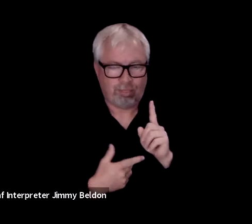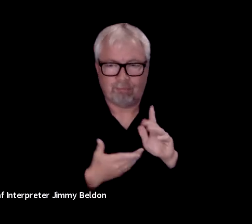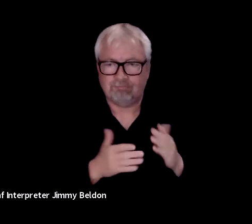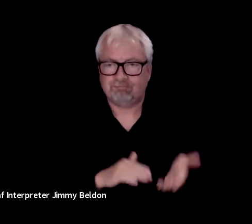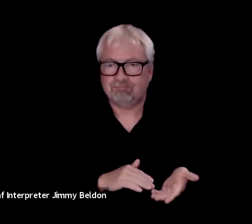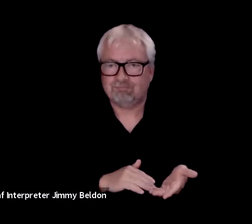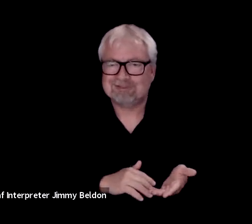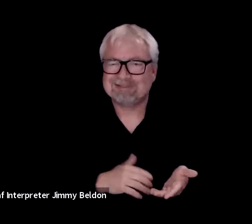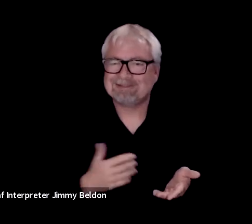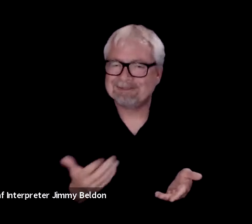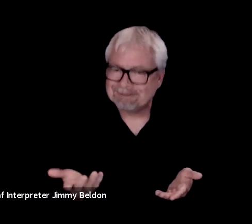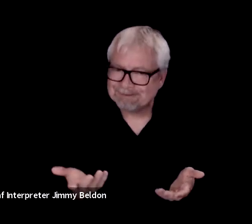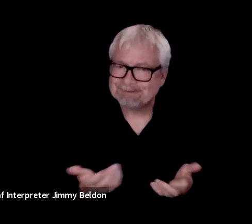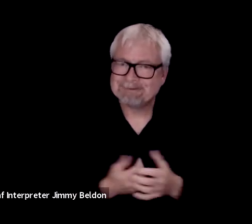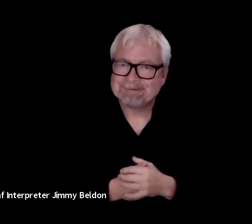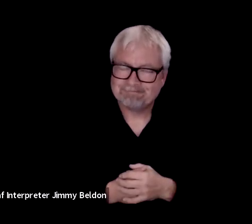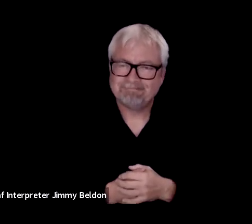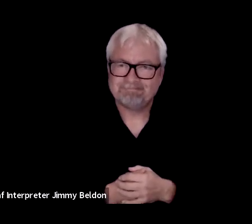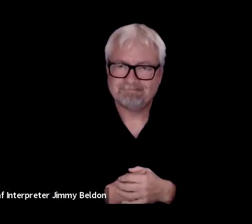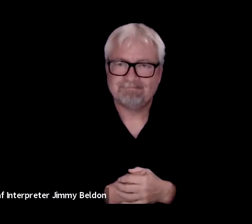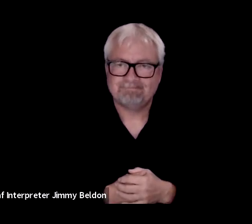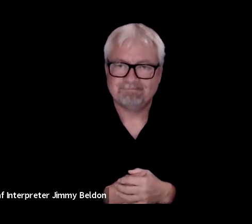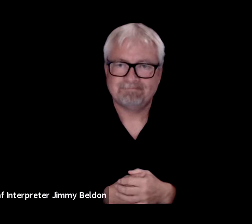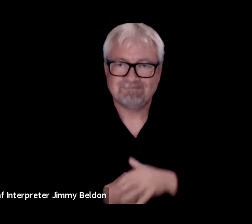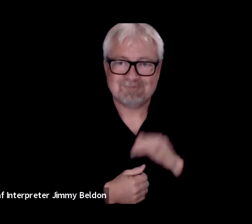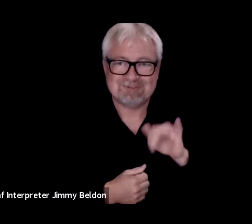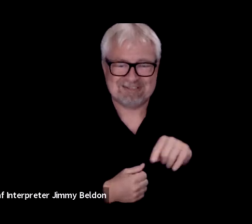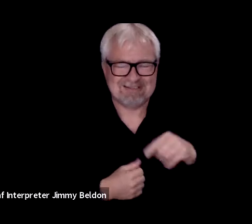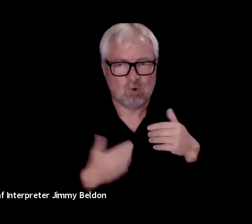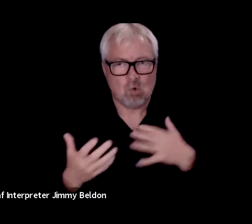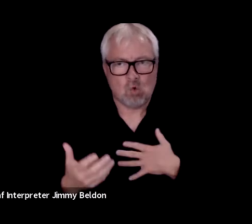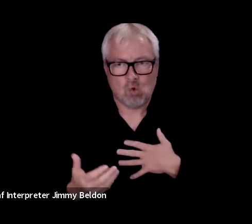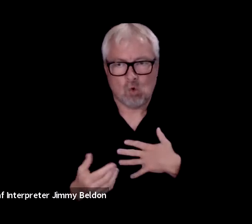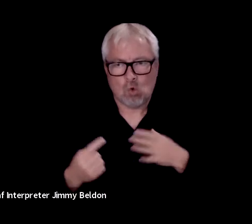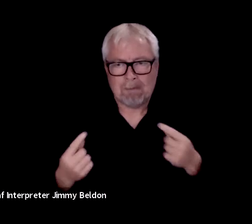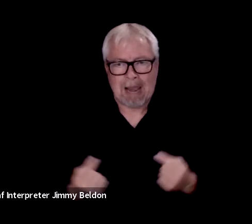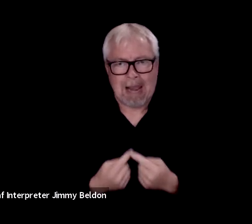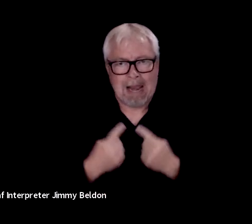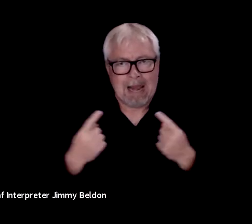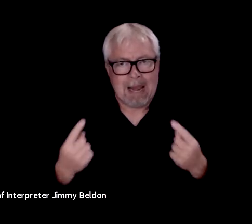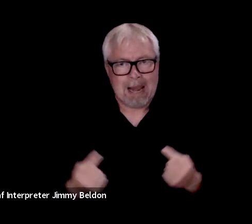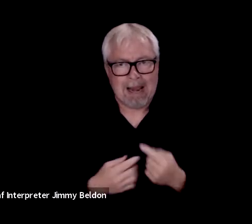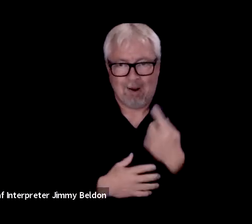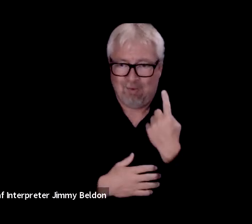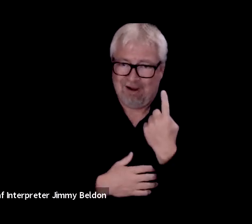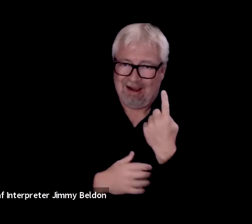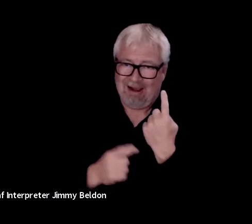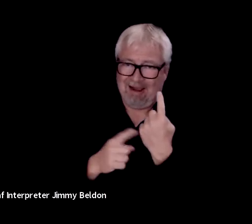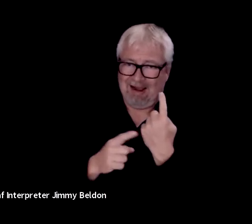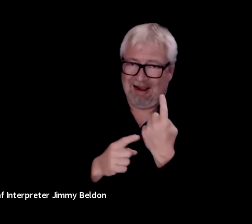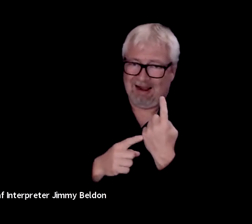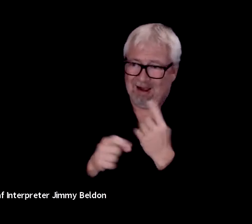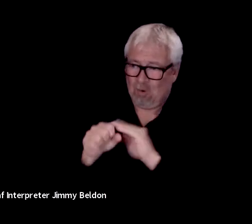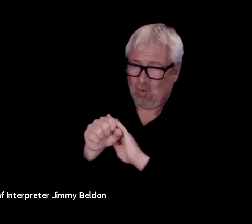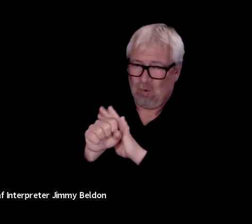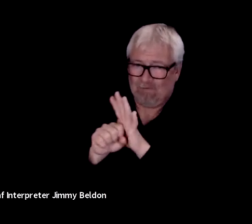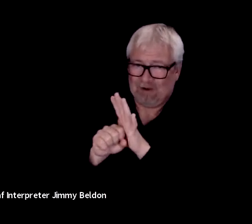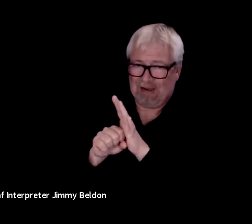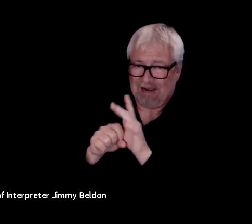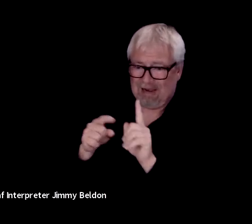and his family, illustrates in painful clarity how one person's COVID case is not just one person's or one family's